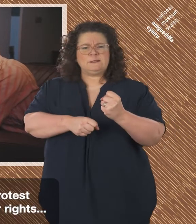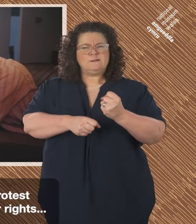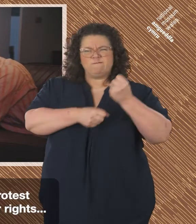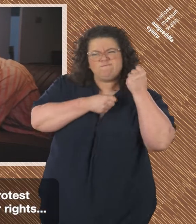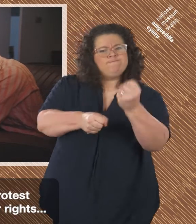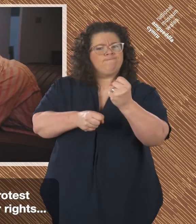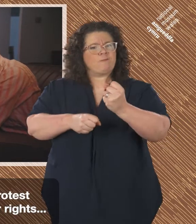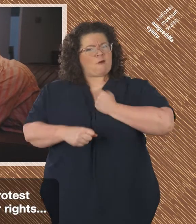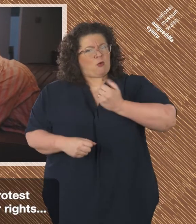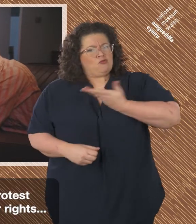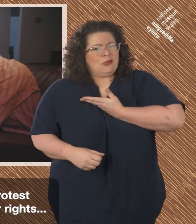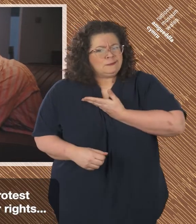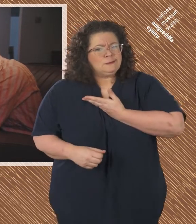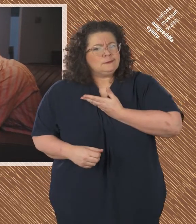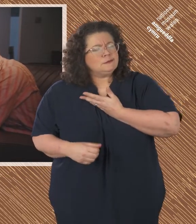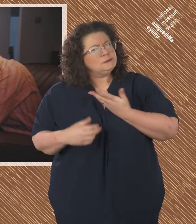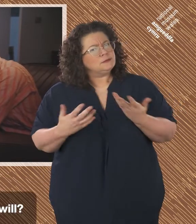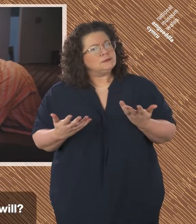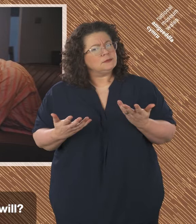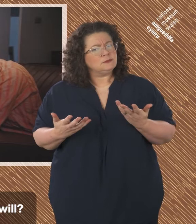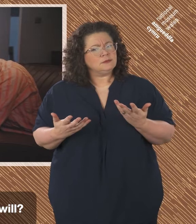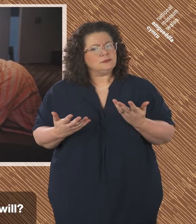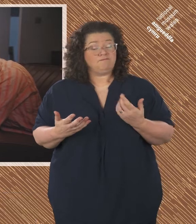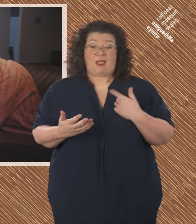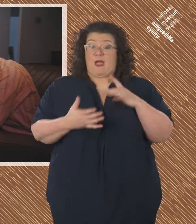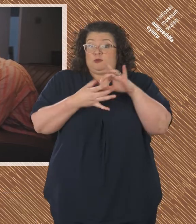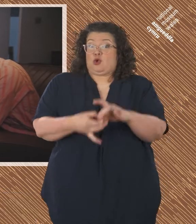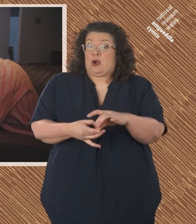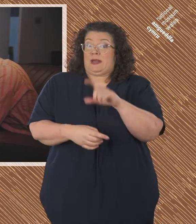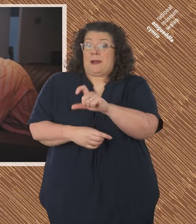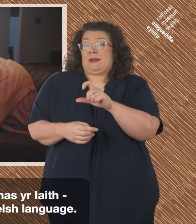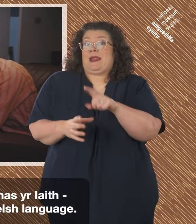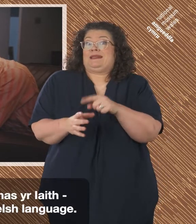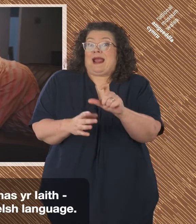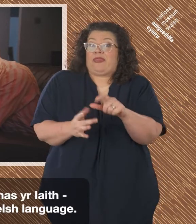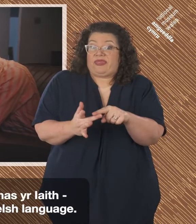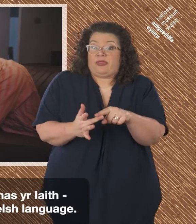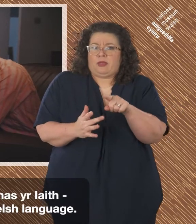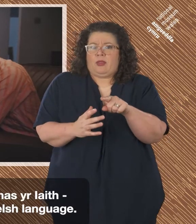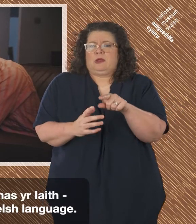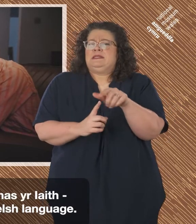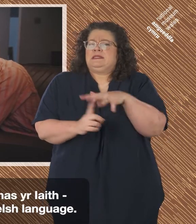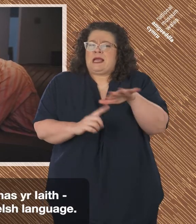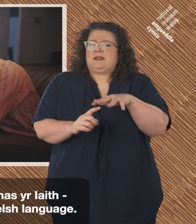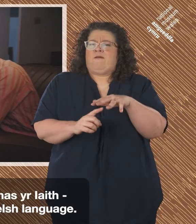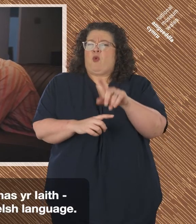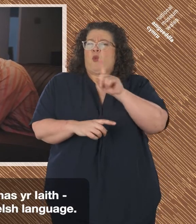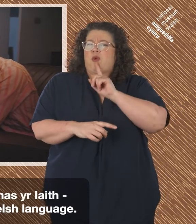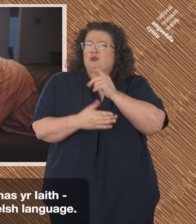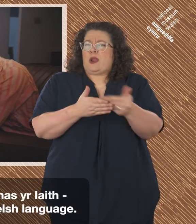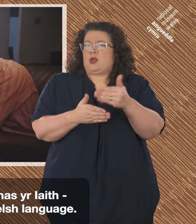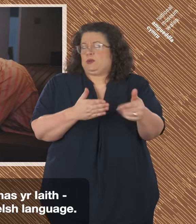don't protest and fight for our rights, then who will? I've joined Candidhase Riais,